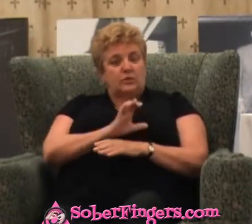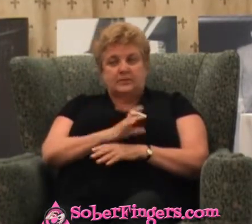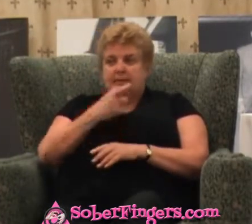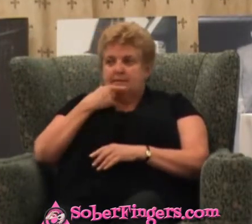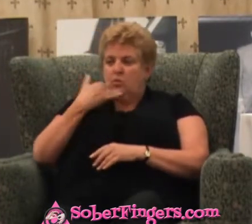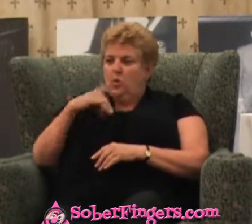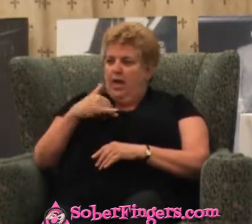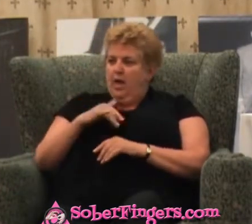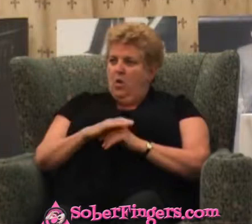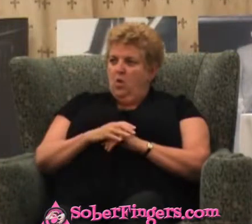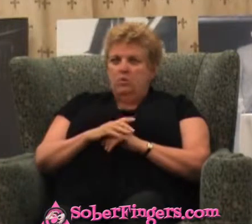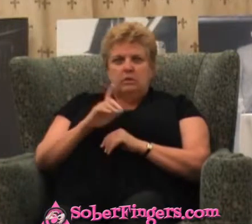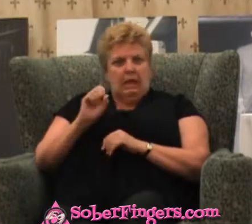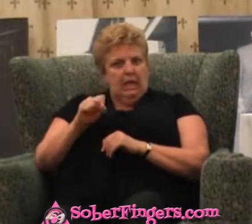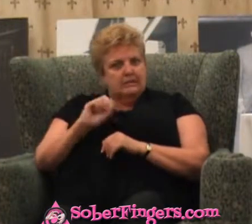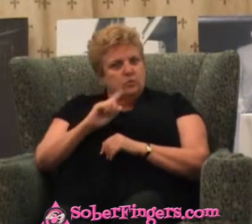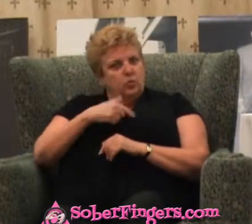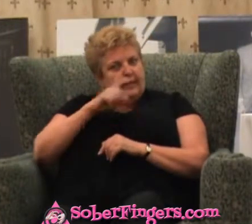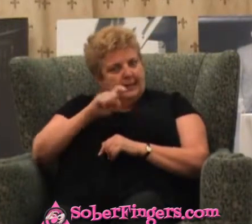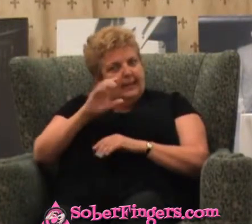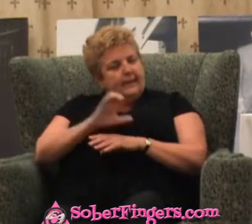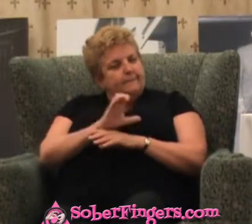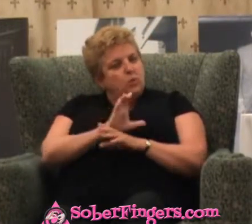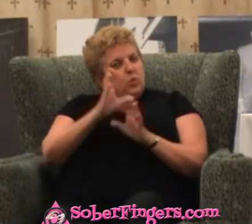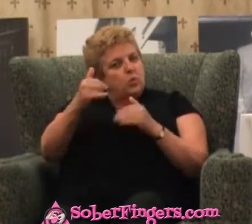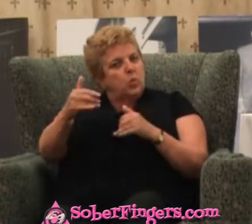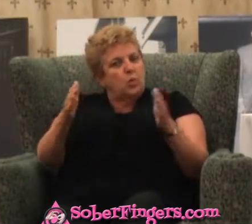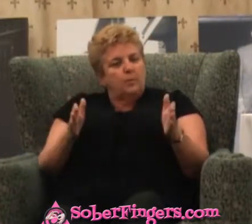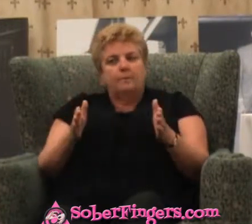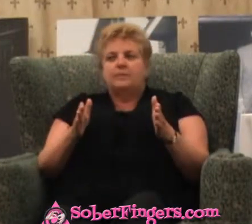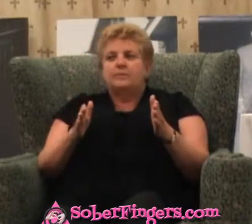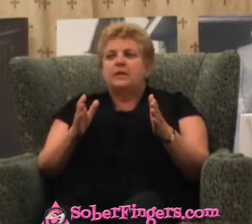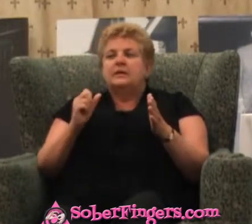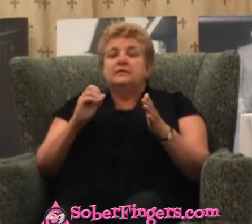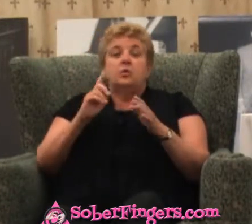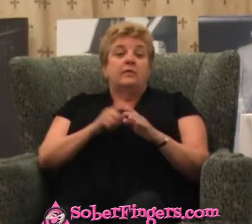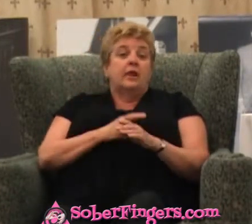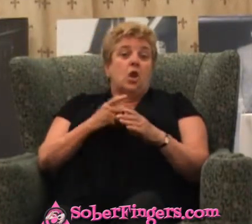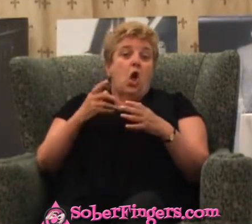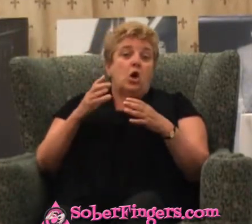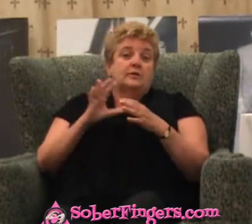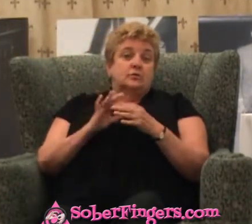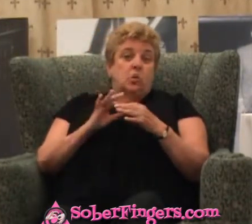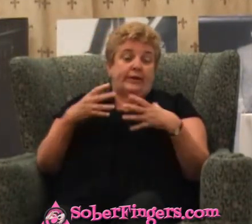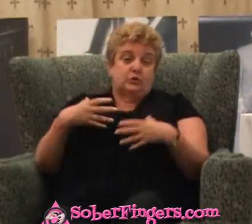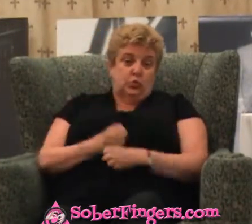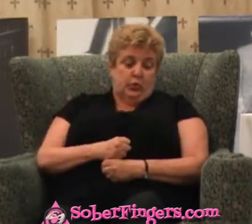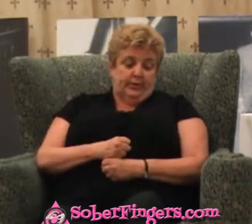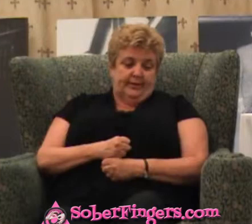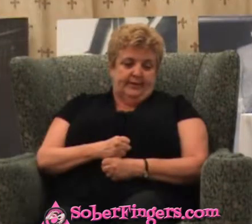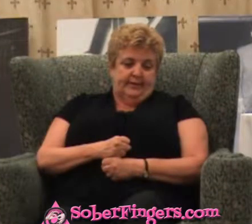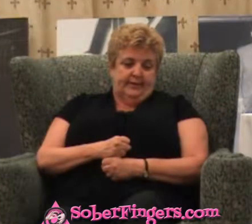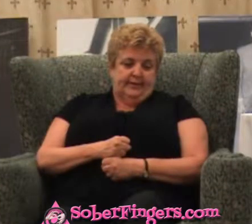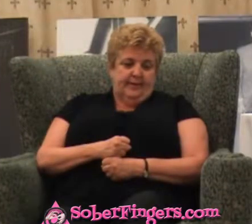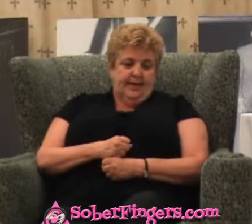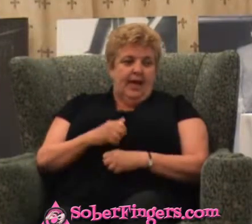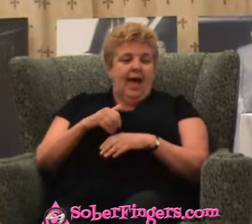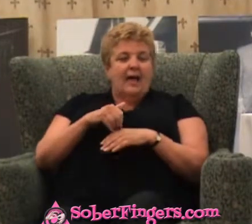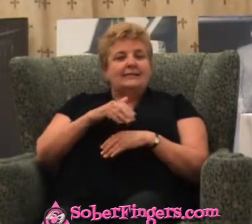need a computer room. And so, long story short, my idea was to send $50 a month,